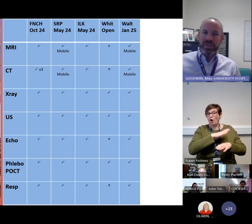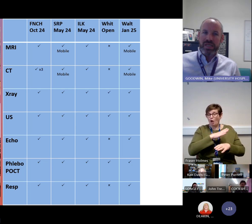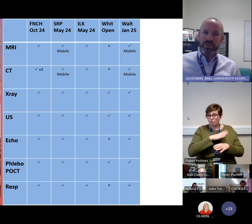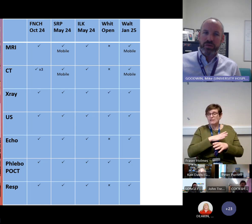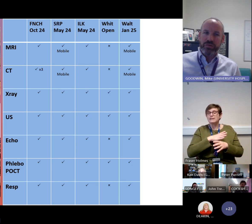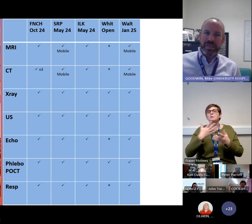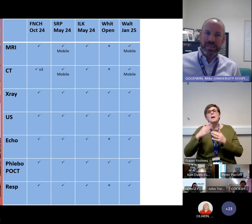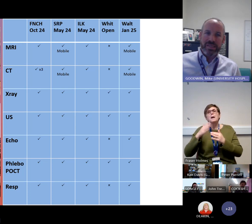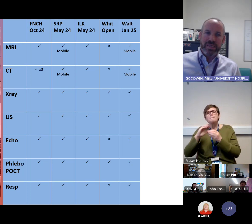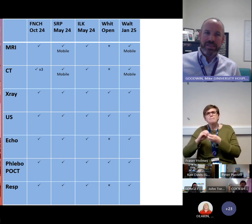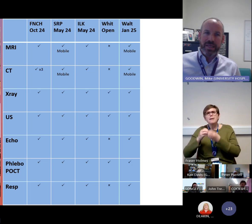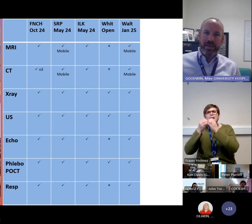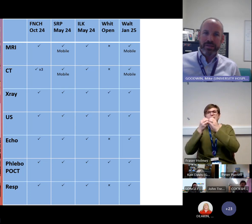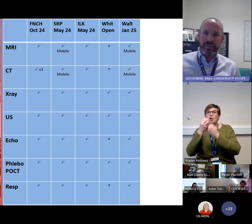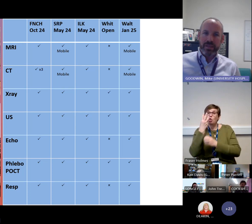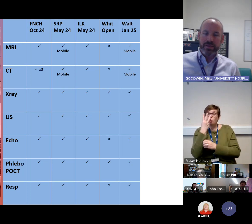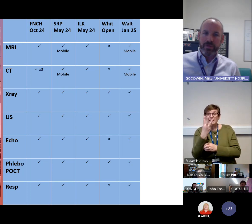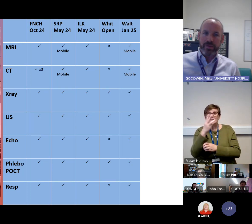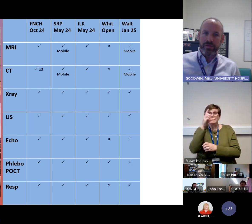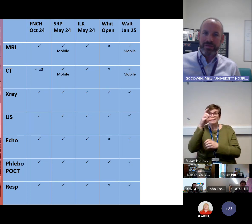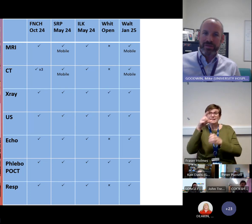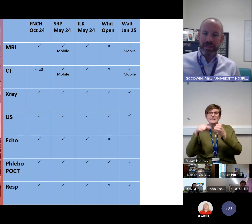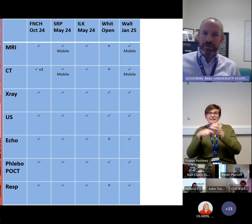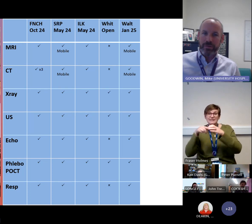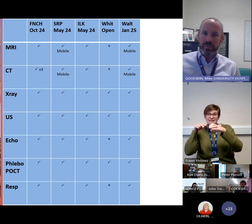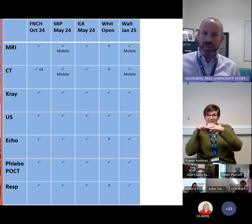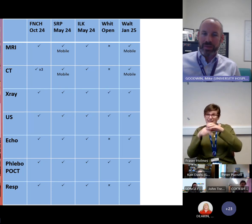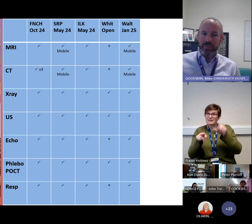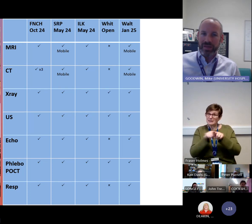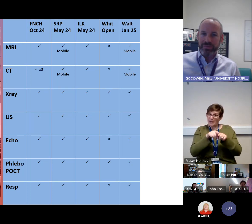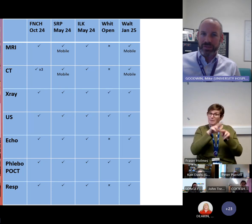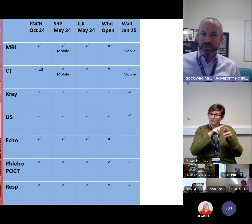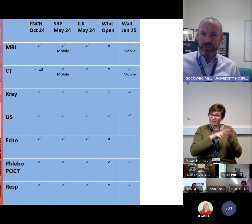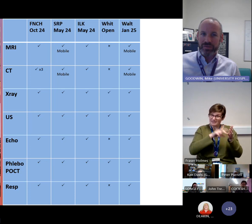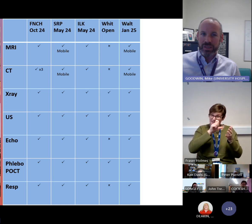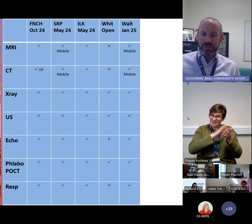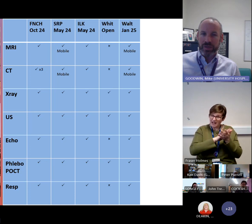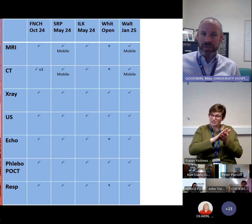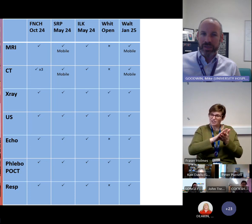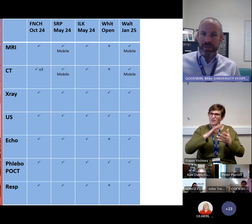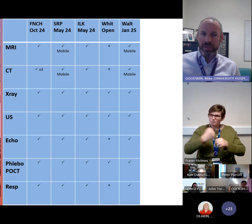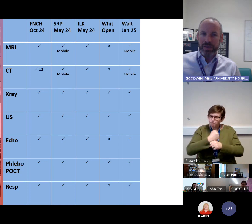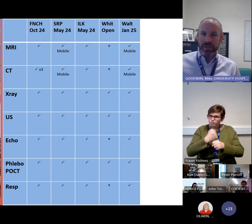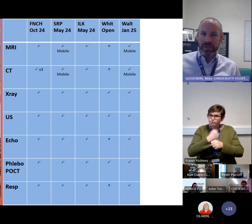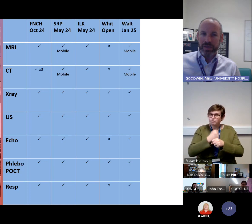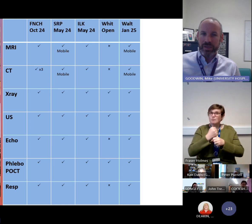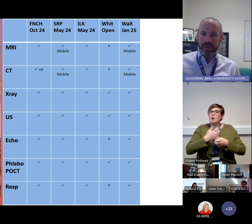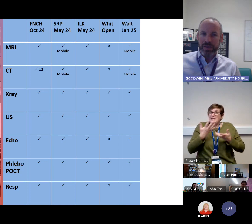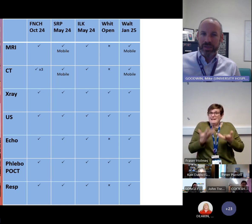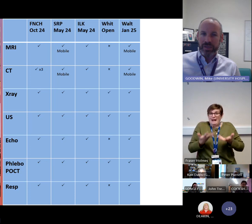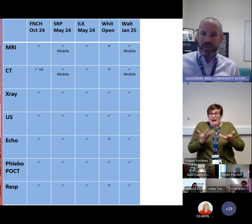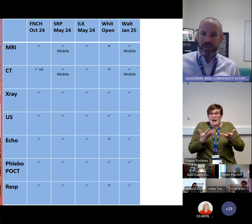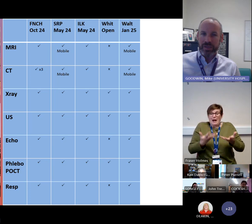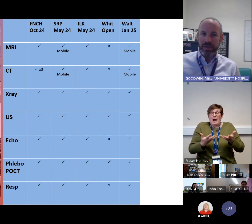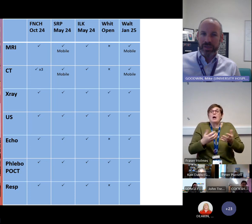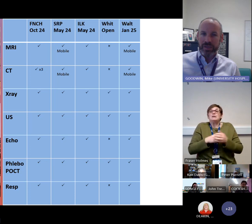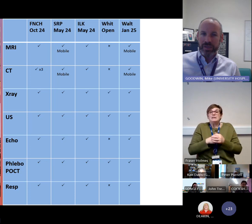build process for 3 CT scanners at Florence Nightingale, and those are being manufactured right now, with a